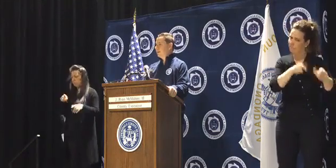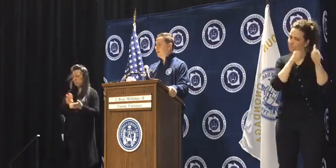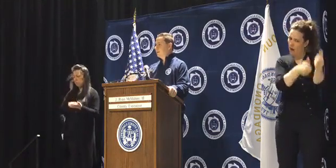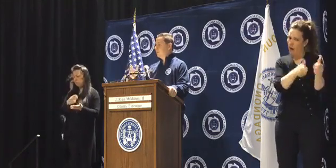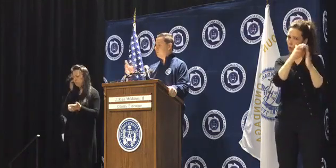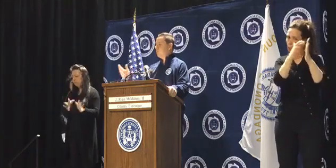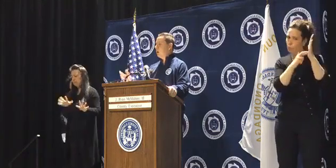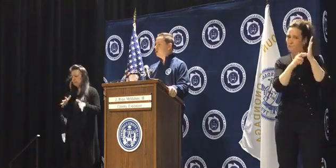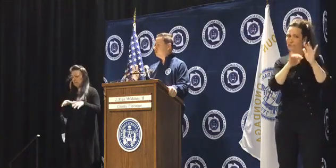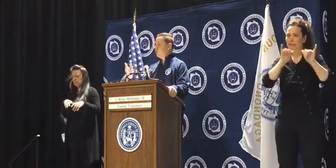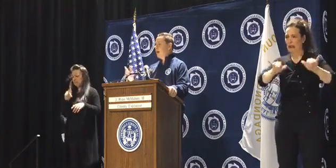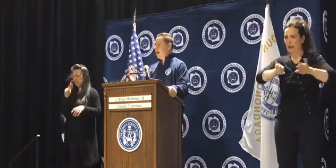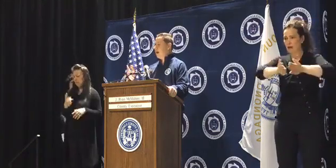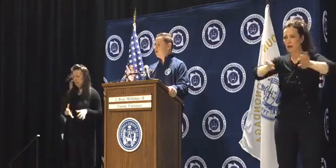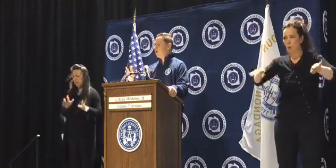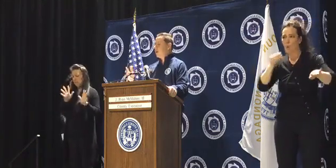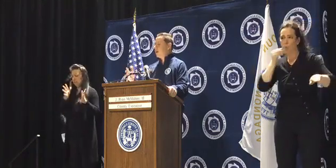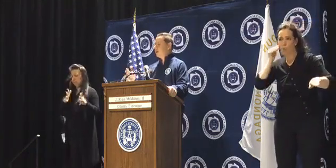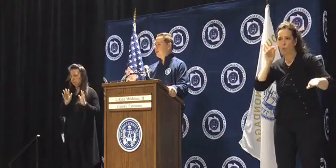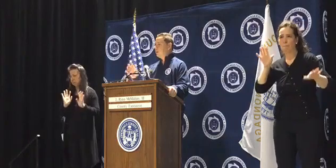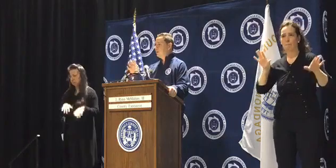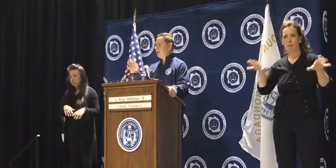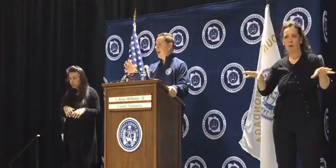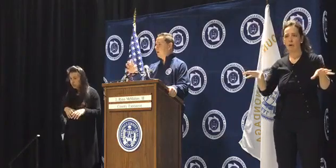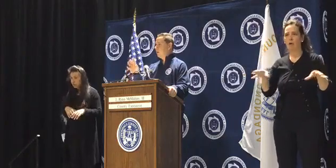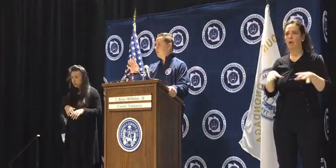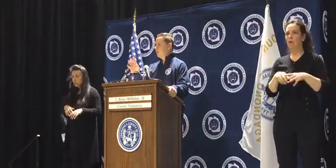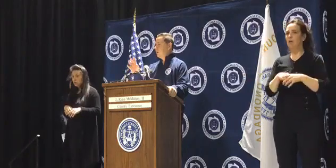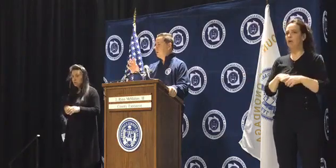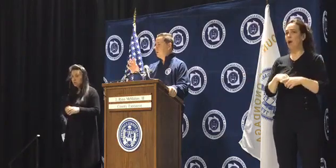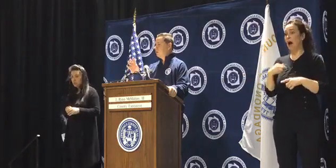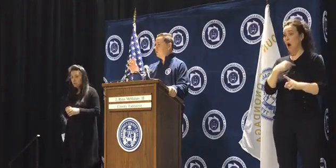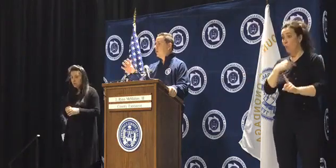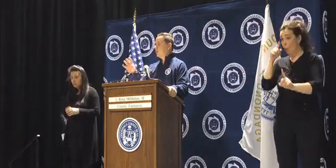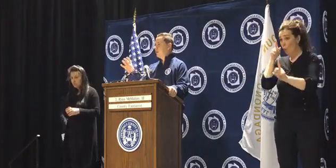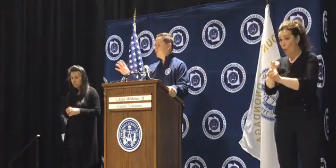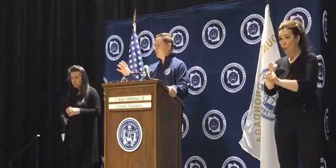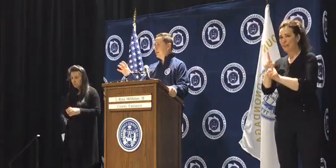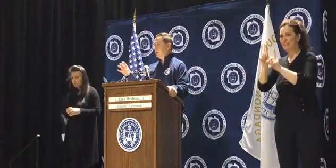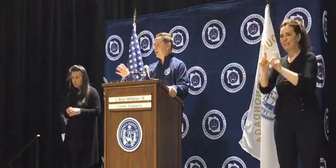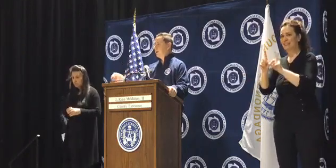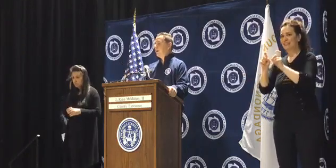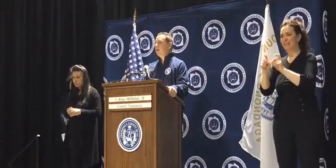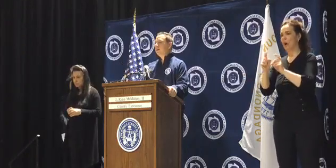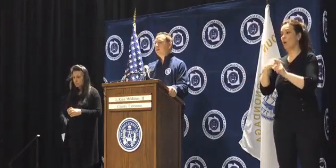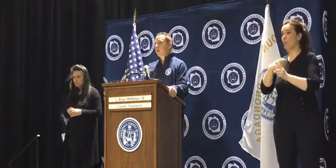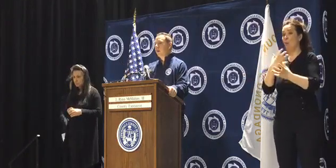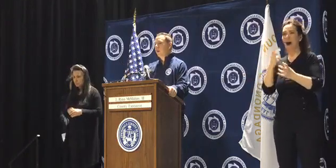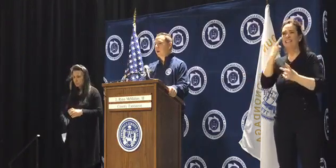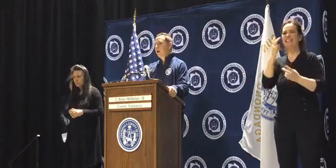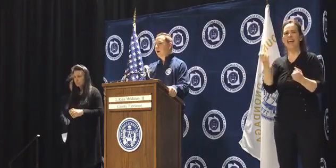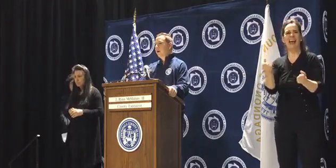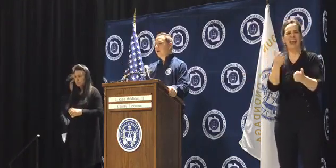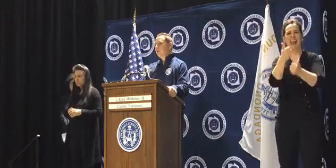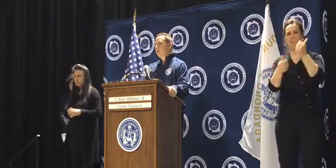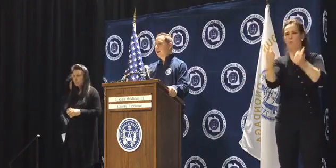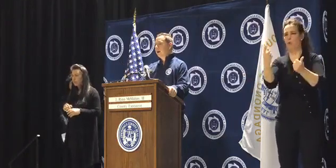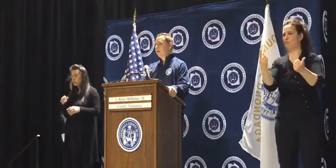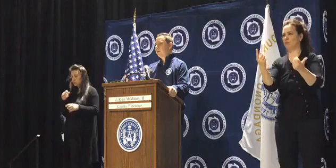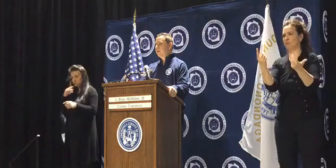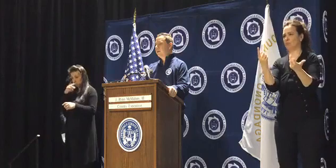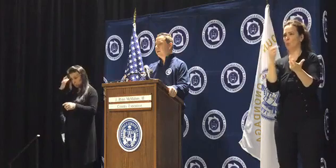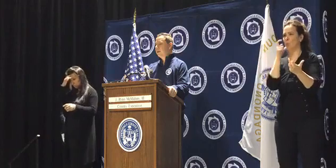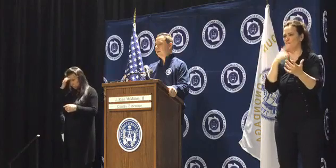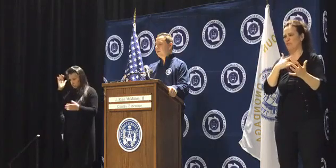by testing as much as we have and getting the data as quickly as we're getting it. So you would